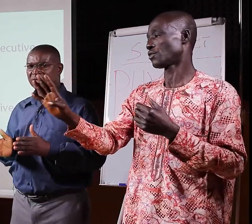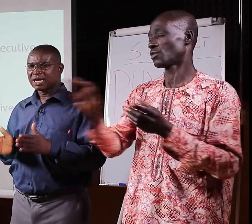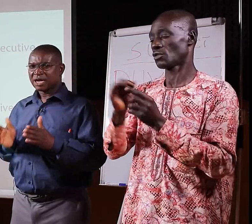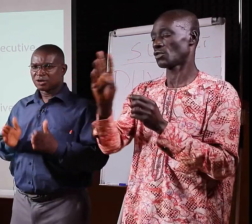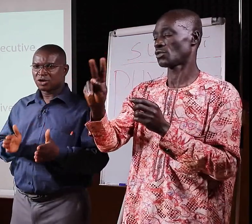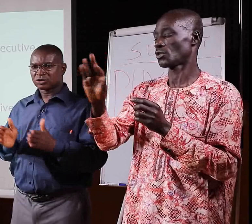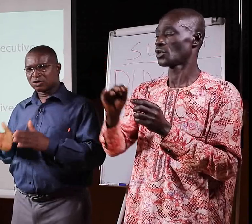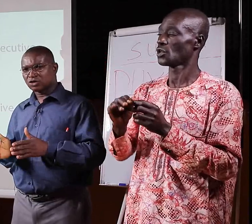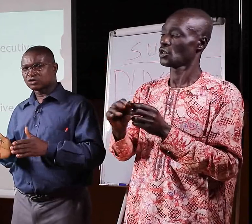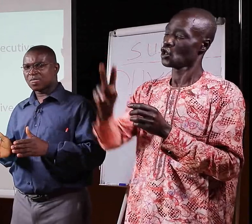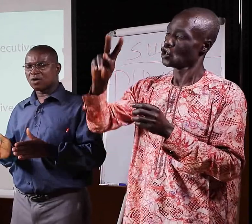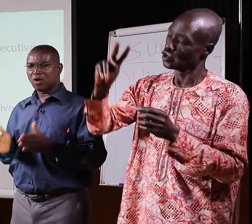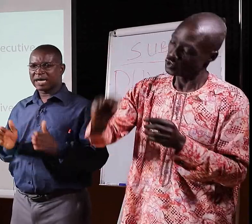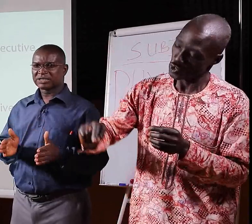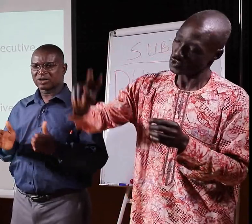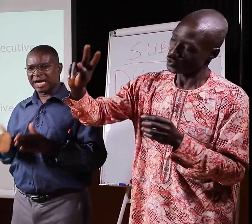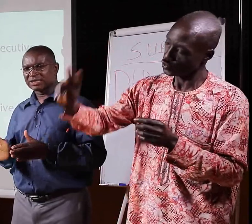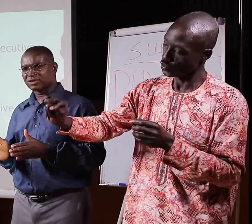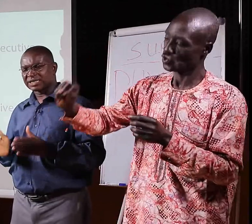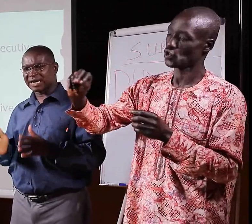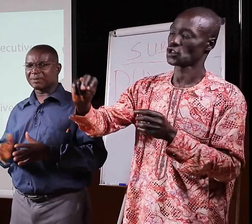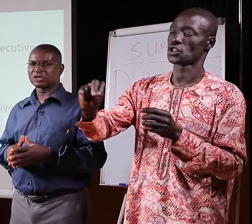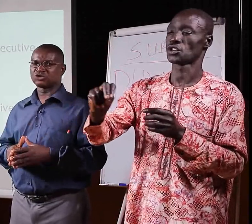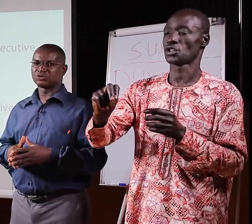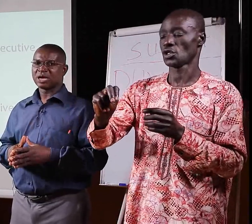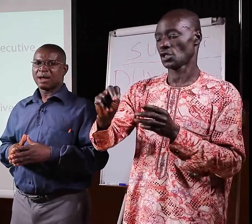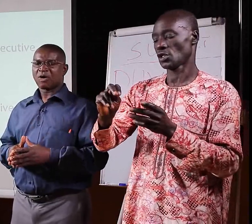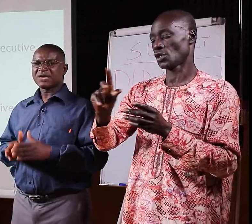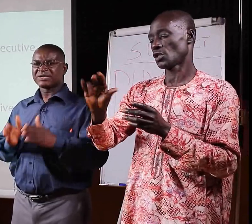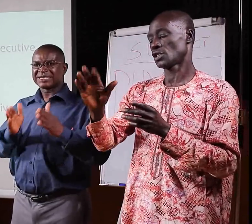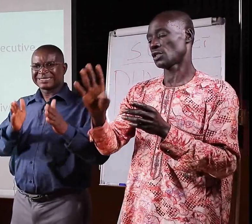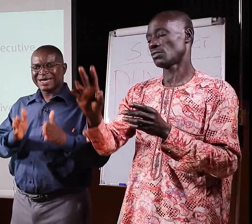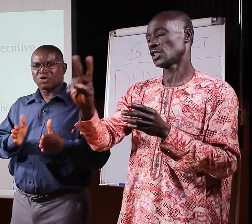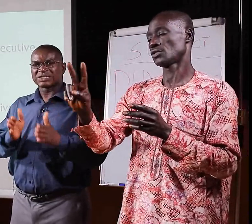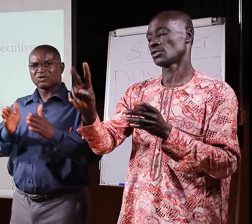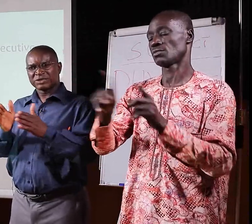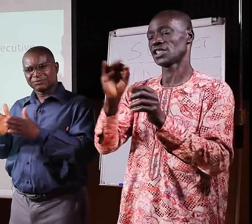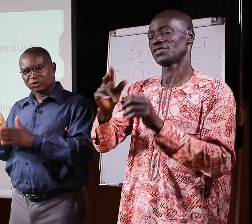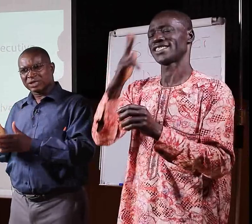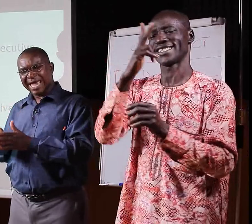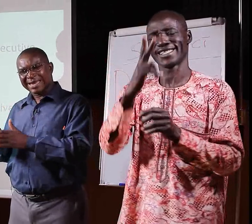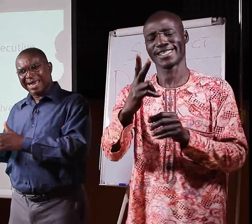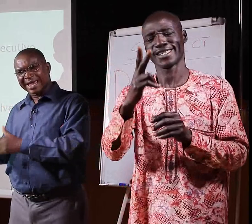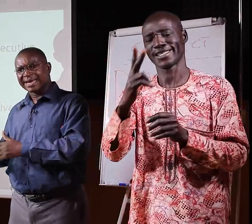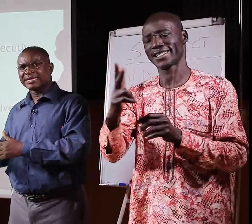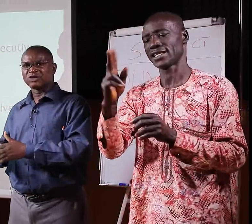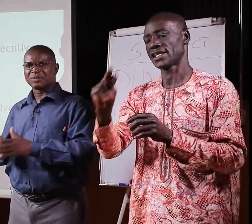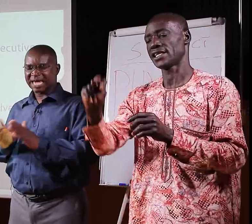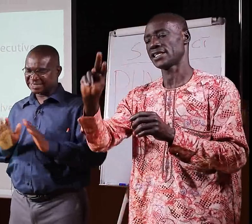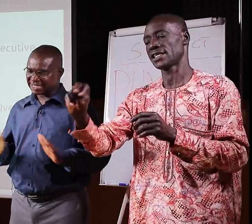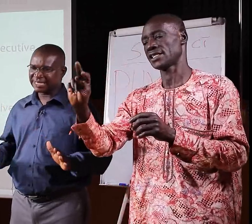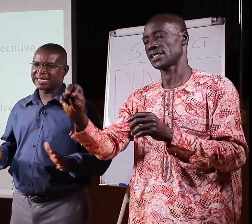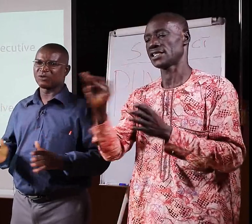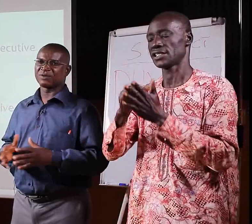antinode. Not naught or antinode is lambda by 2. But if it is 3 consecutive node NNN, it will